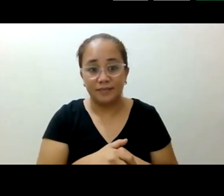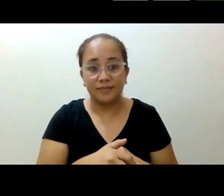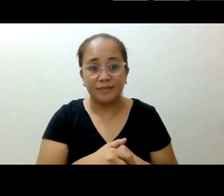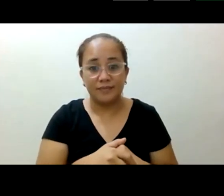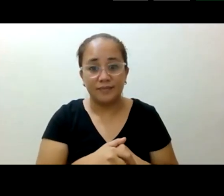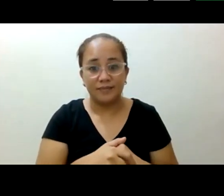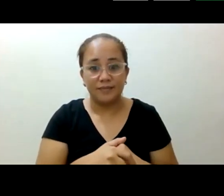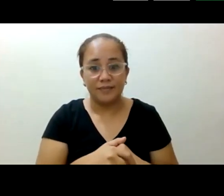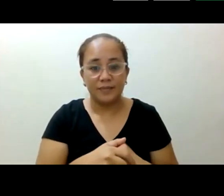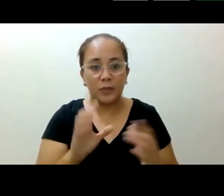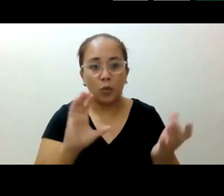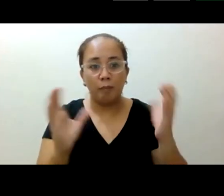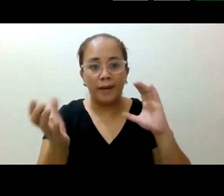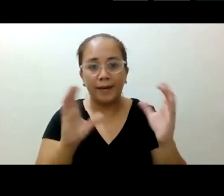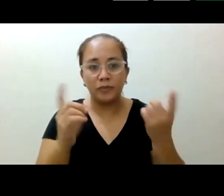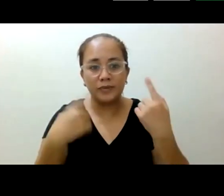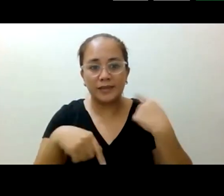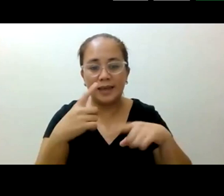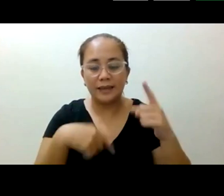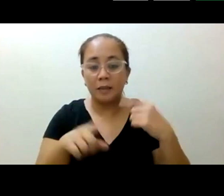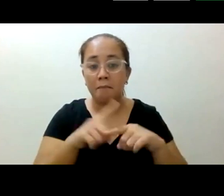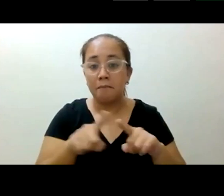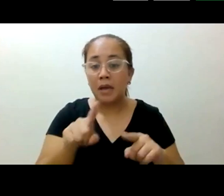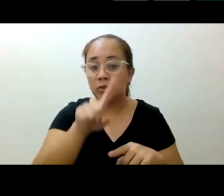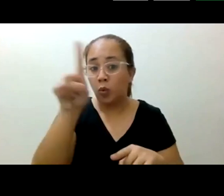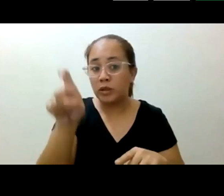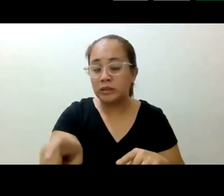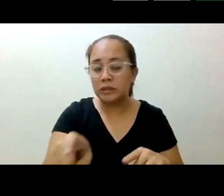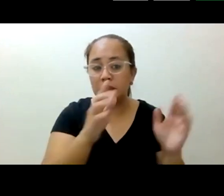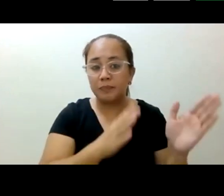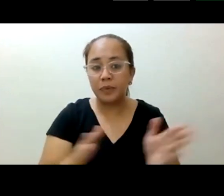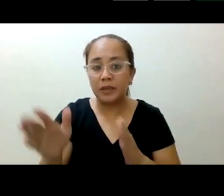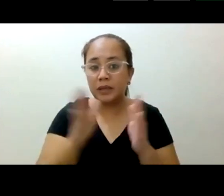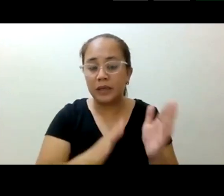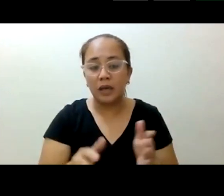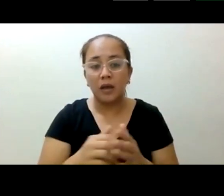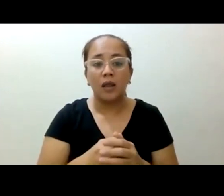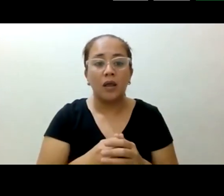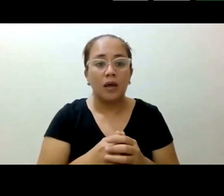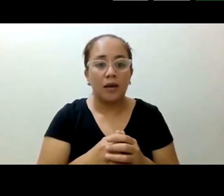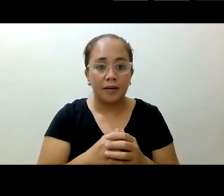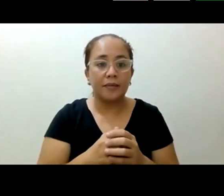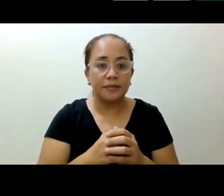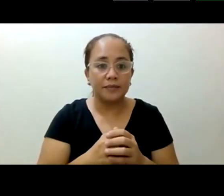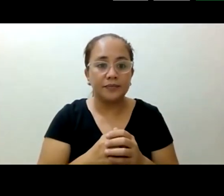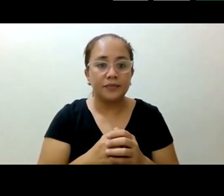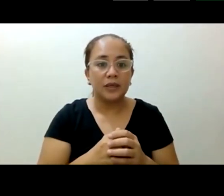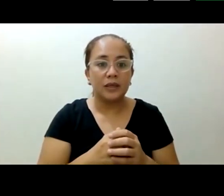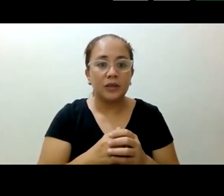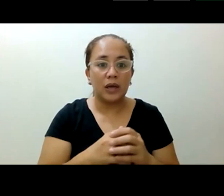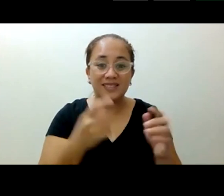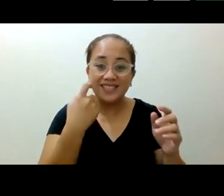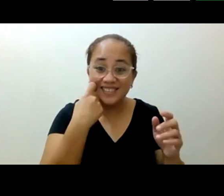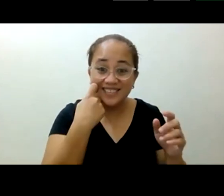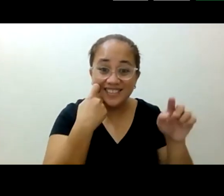Okay. But the questions will be prepared basically on this quiz that you just